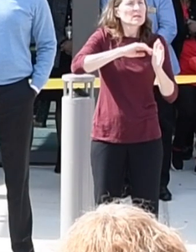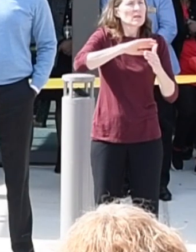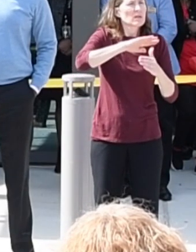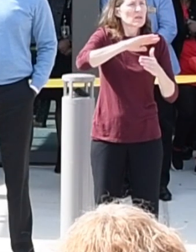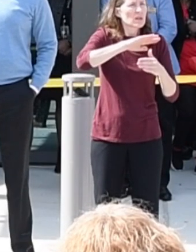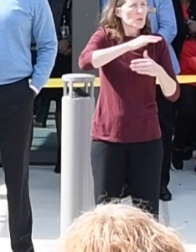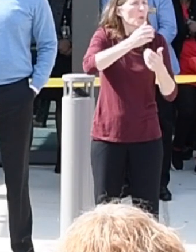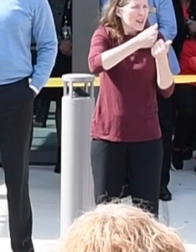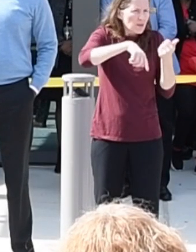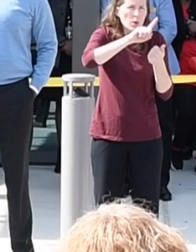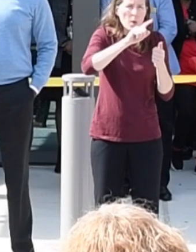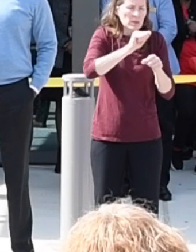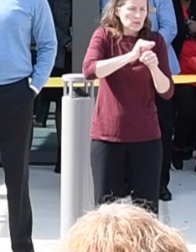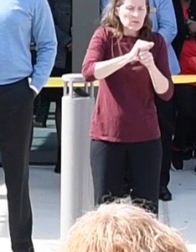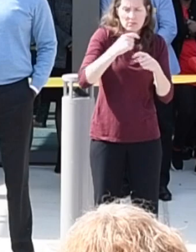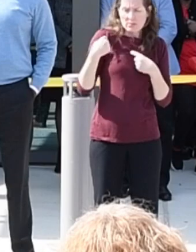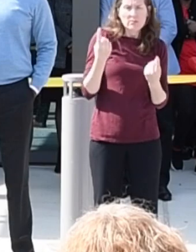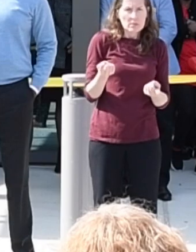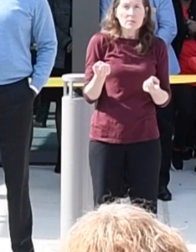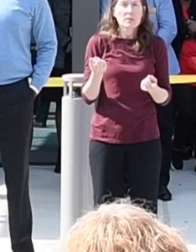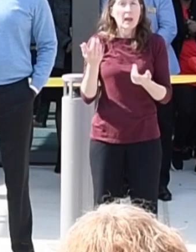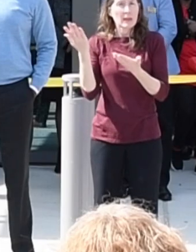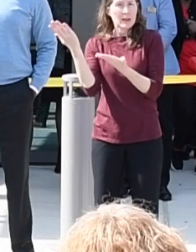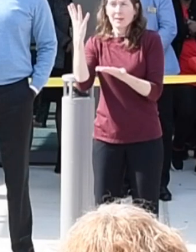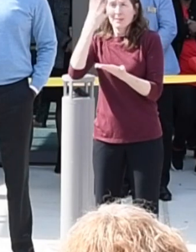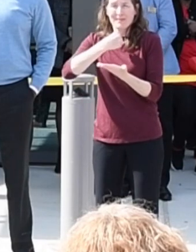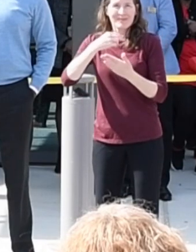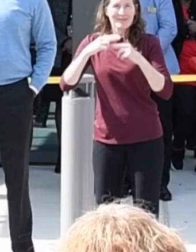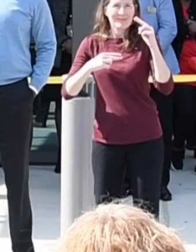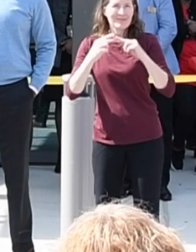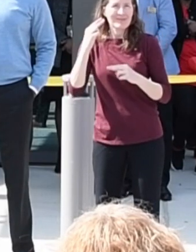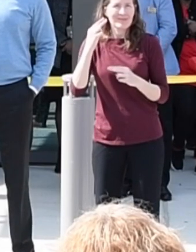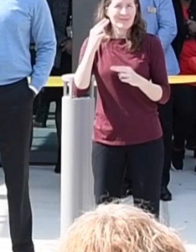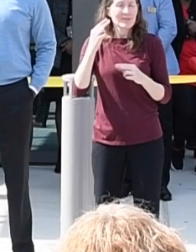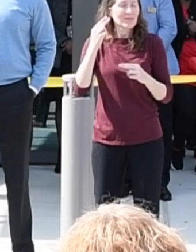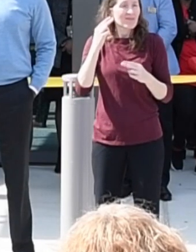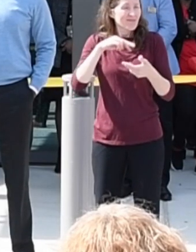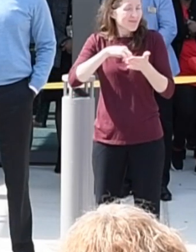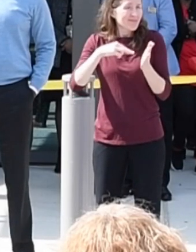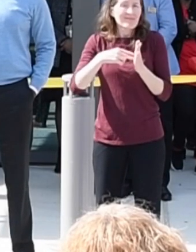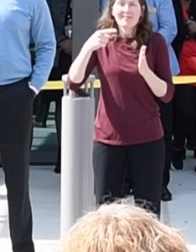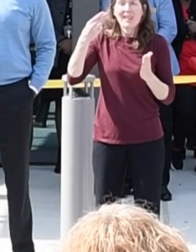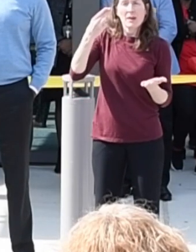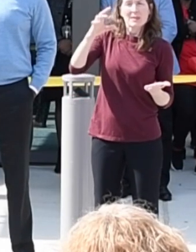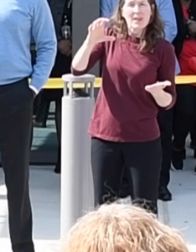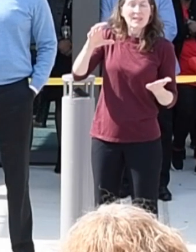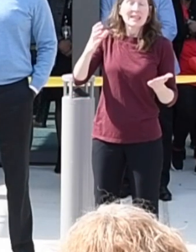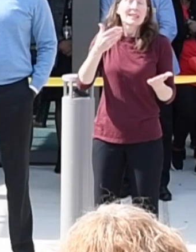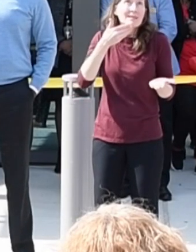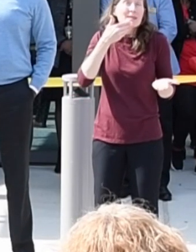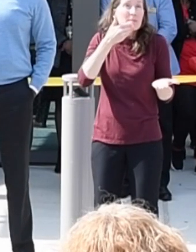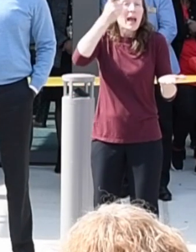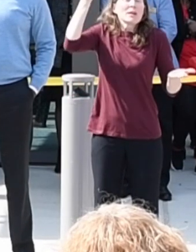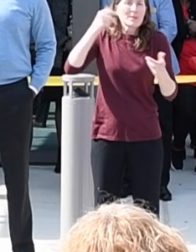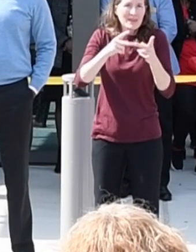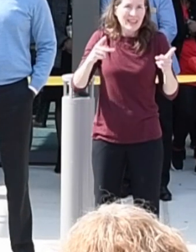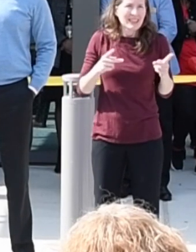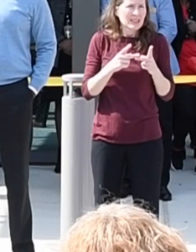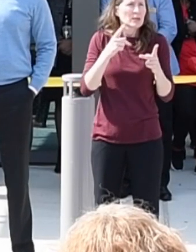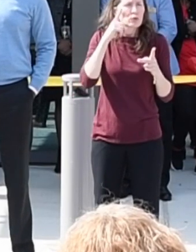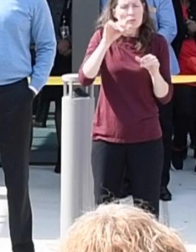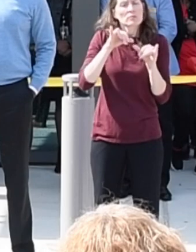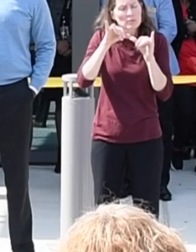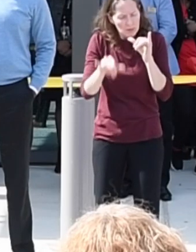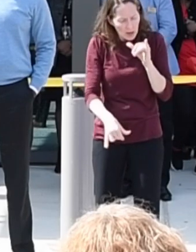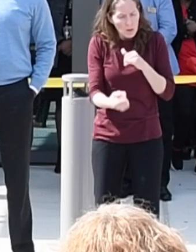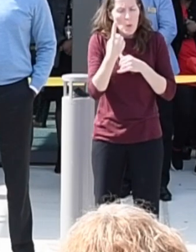that this beautiful building will make this county an even better place to age in place, as